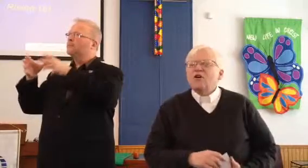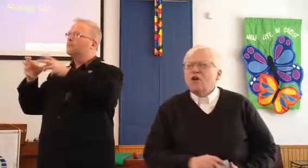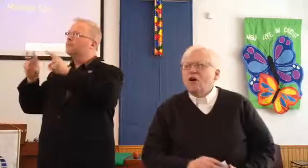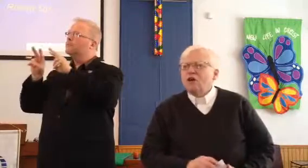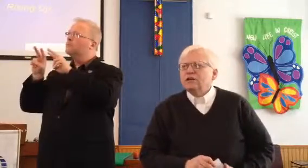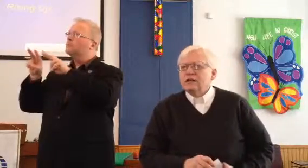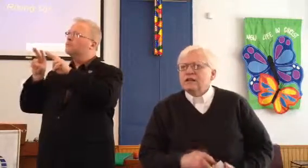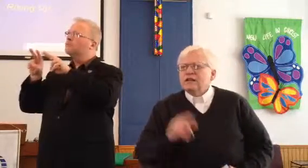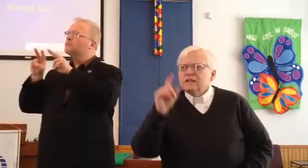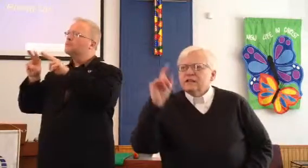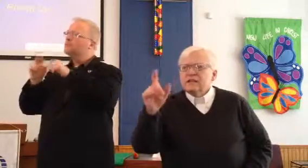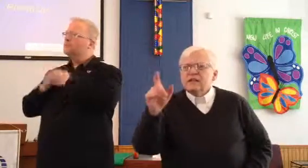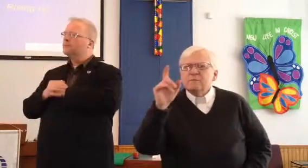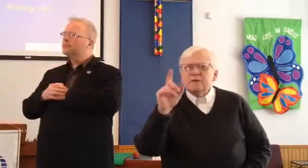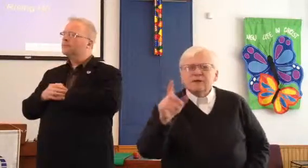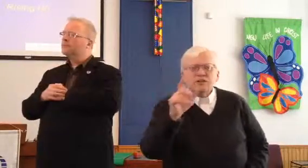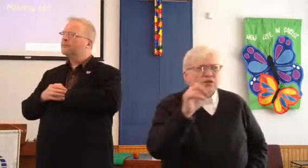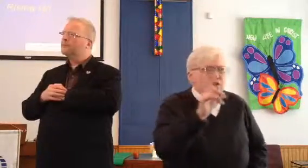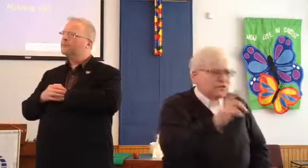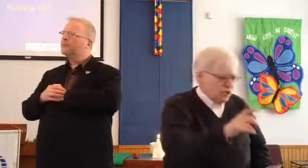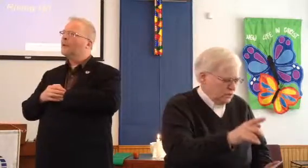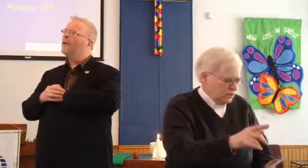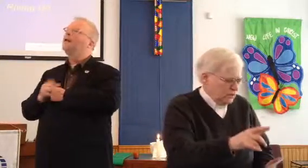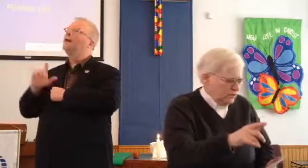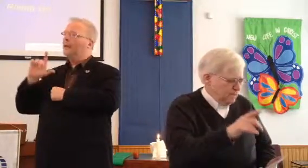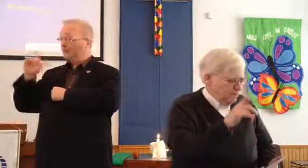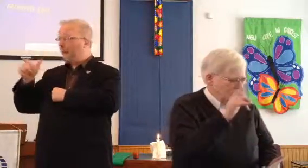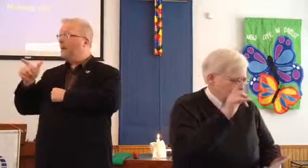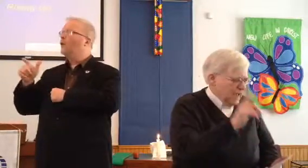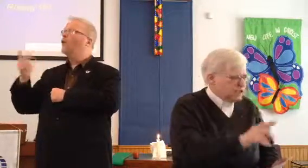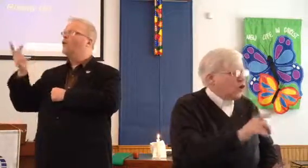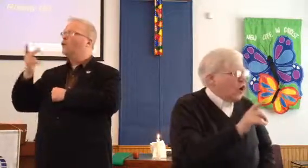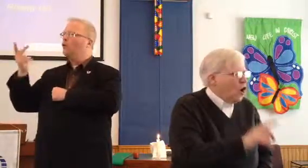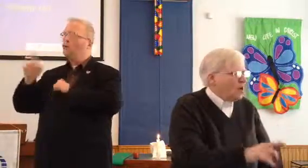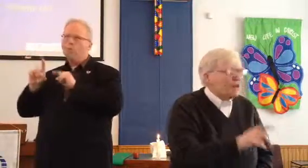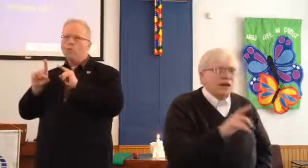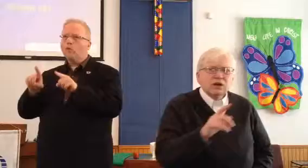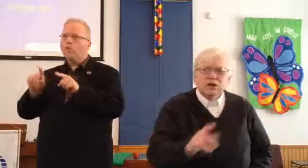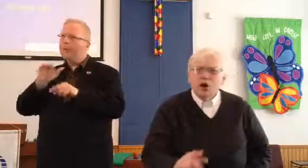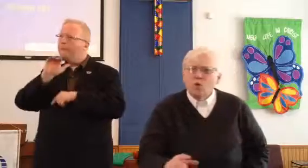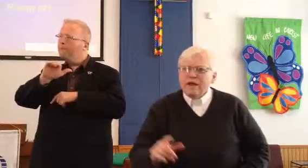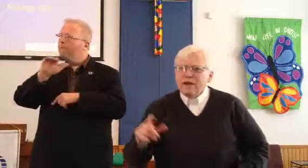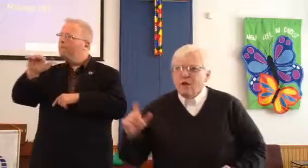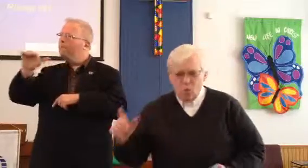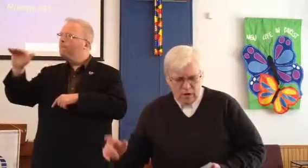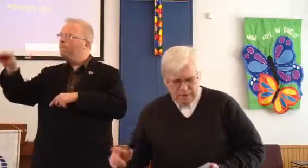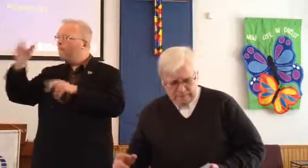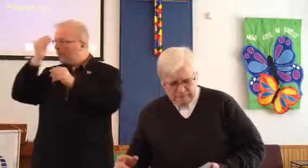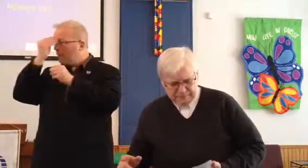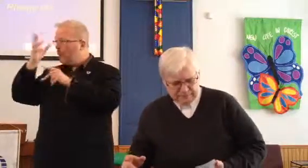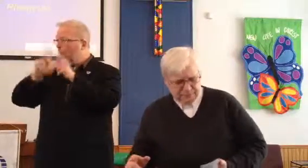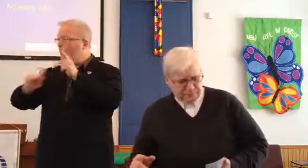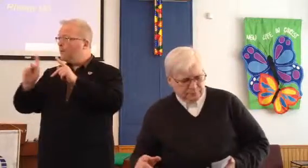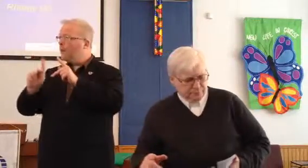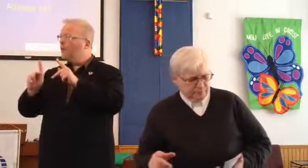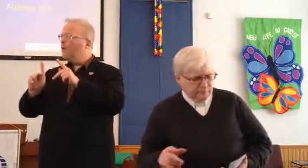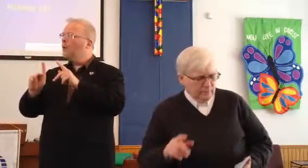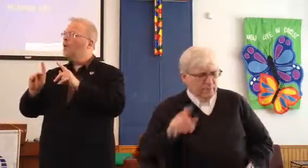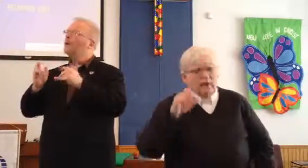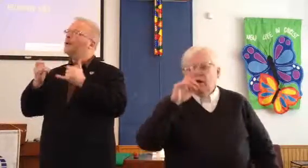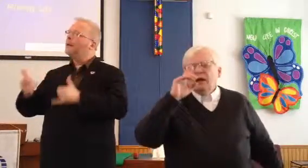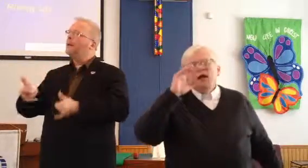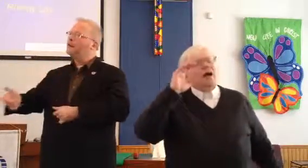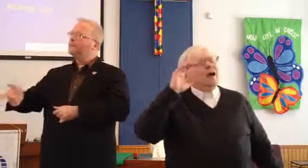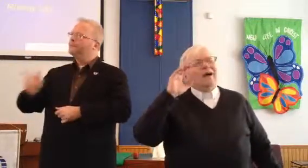We are called to see the ministry of Jesus as an ongoing one.